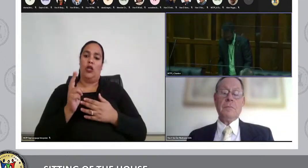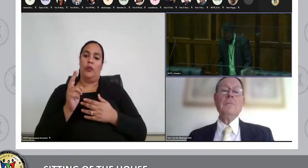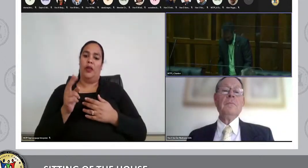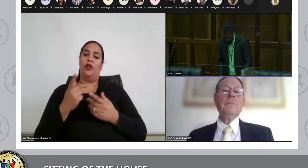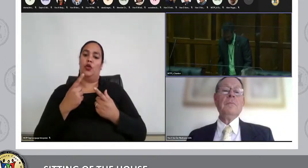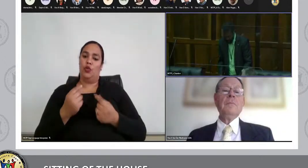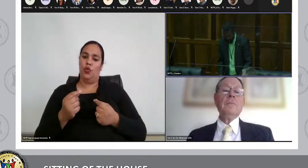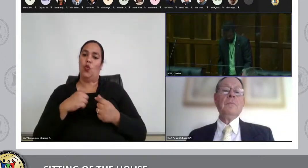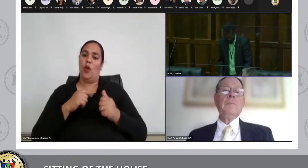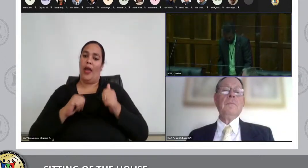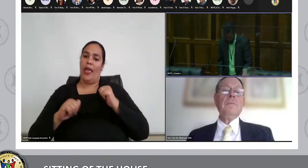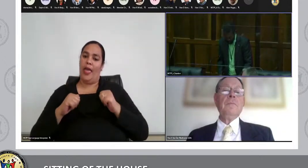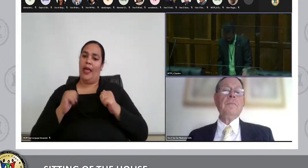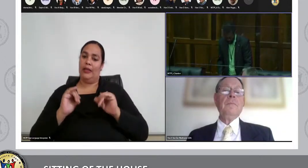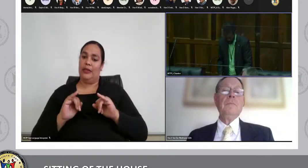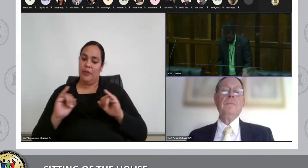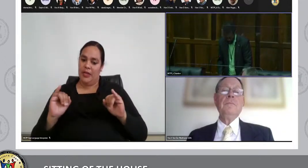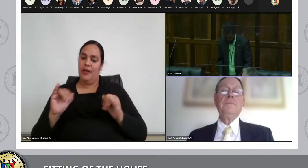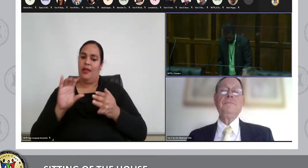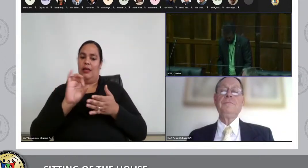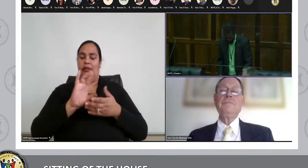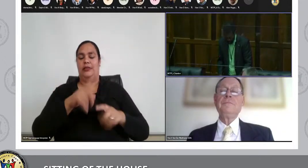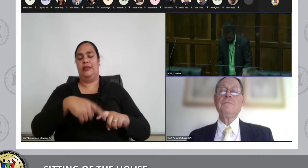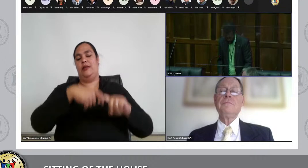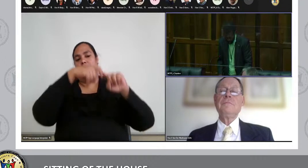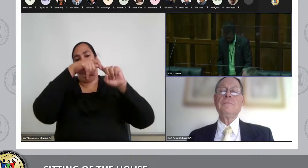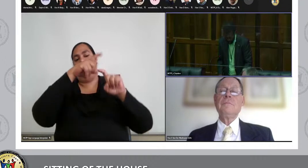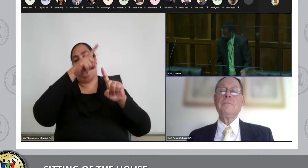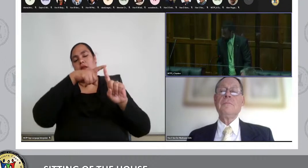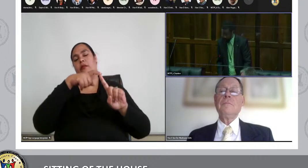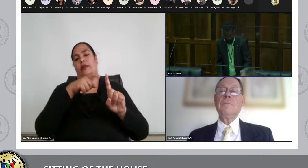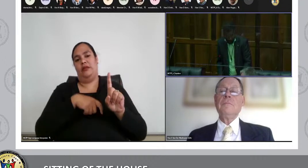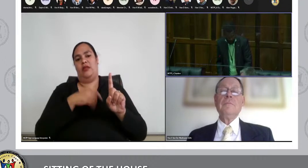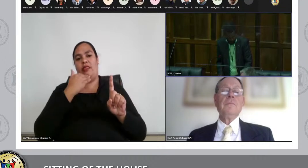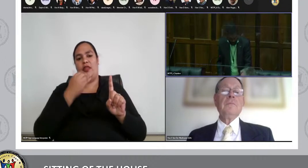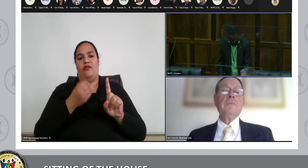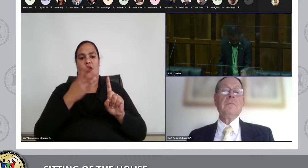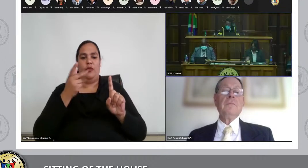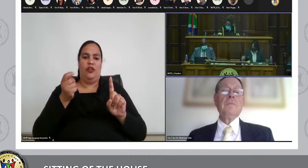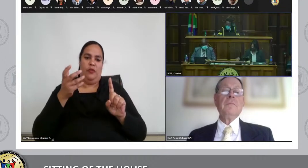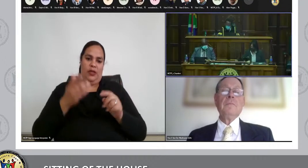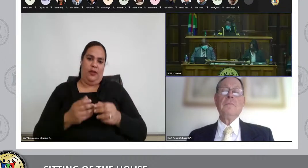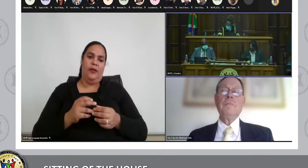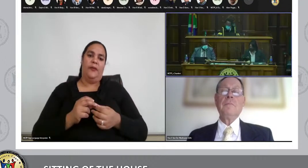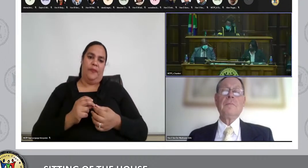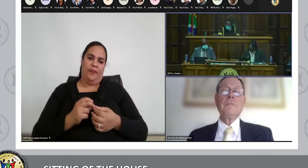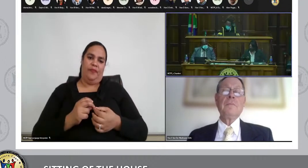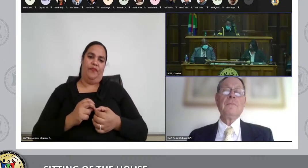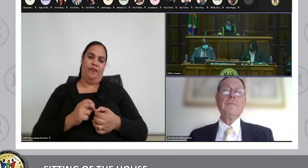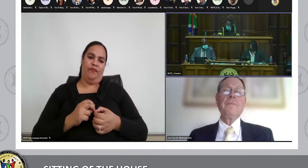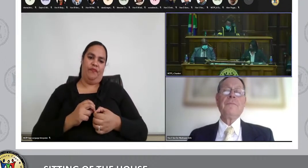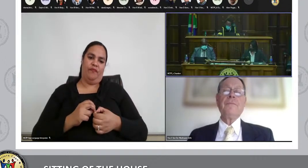acting immediately and suspending the traffic chief. Thank you, Mr. Speaker. Thank you, Honorable Mvimbi.